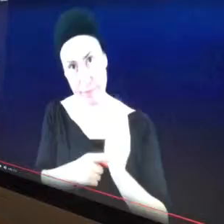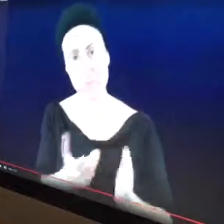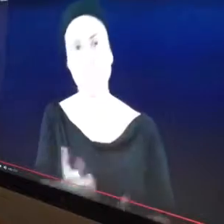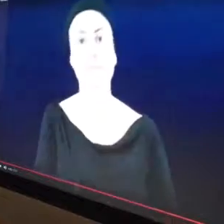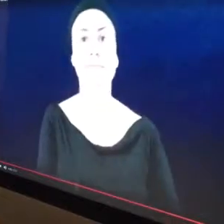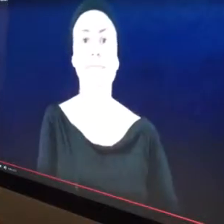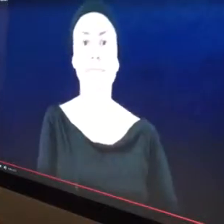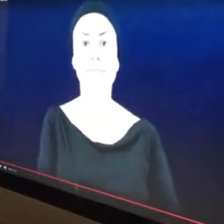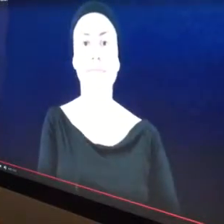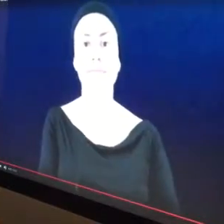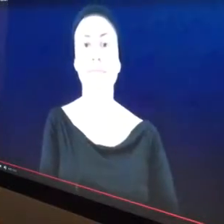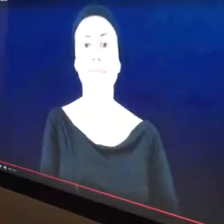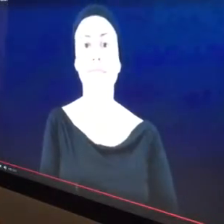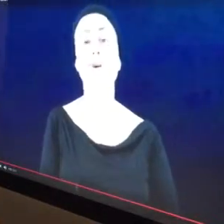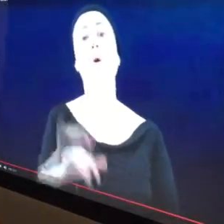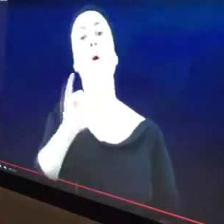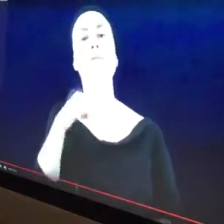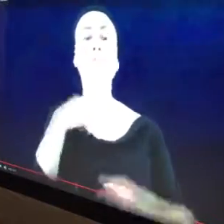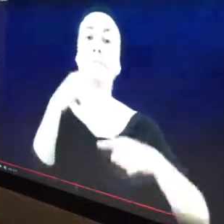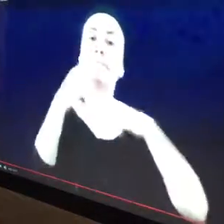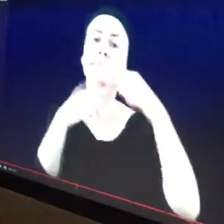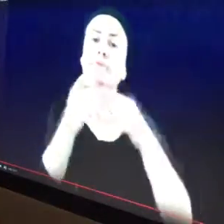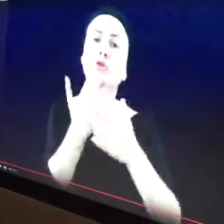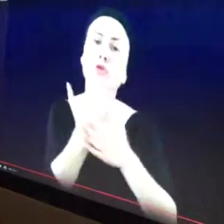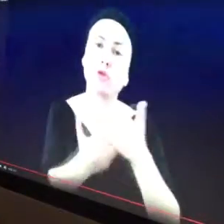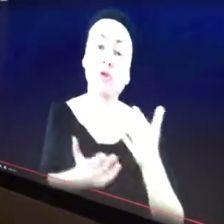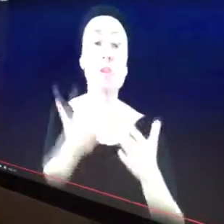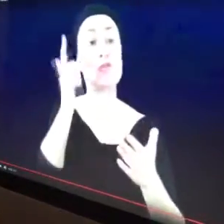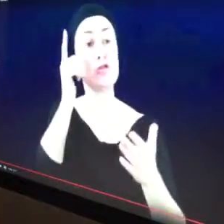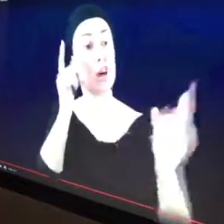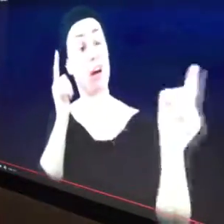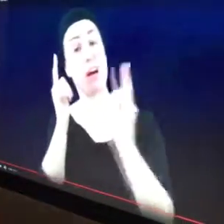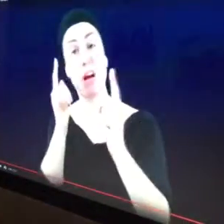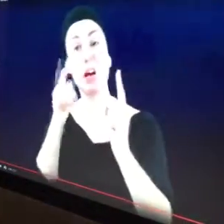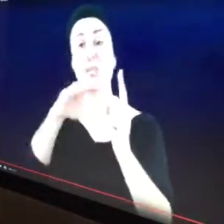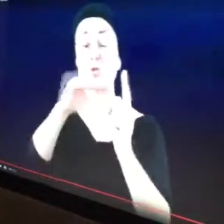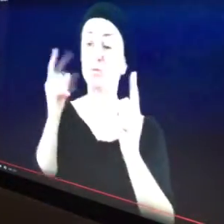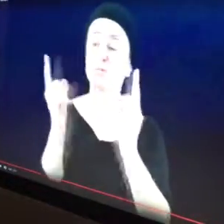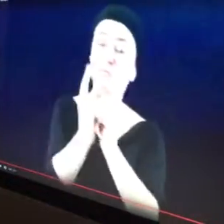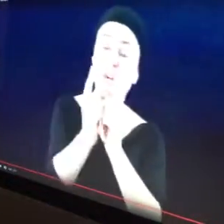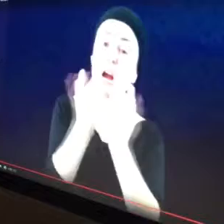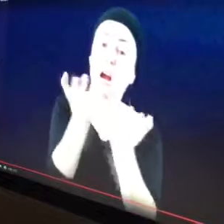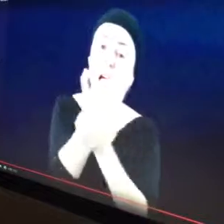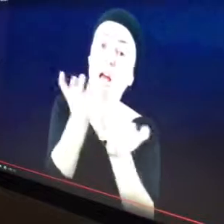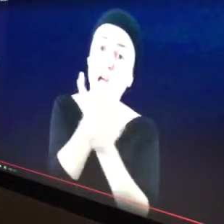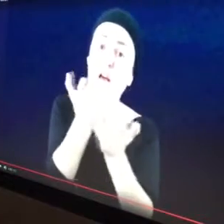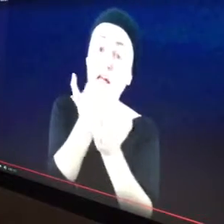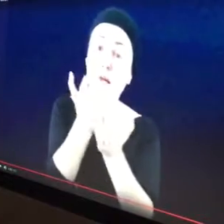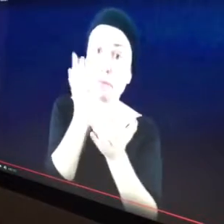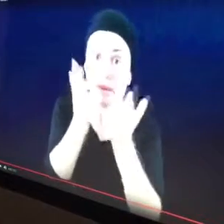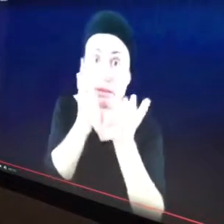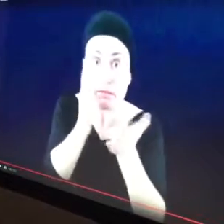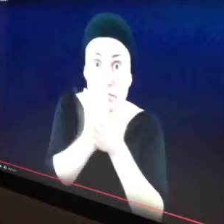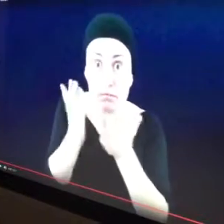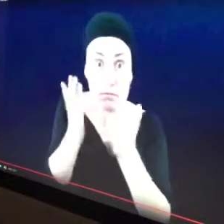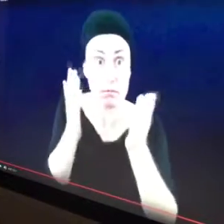rather than needing to fingerspell the names of those particular political parties. If I'm telling a story about a teacher meeting with a student to have a